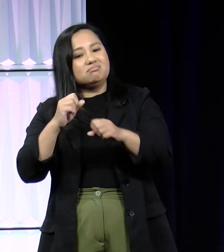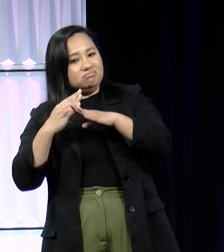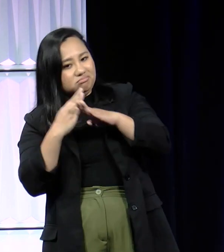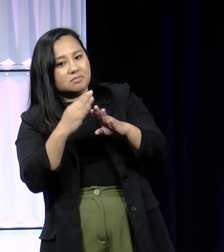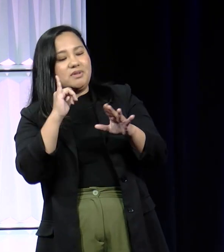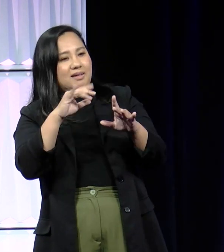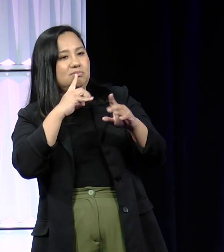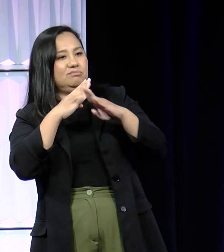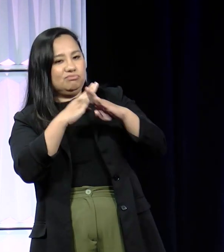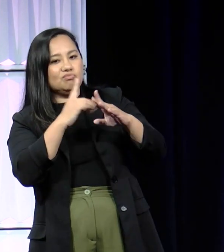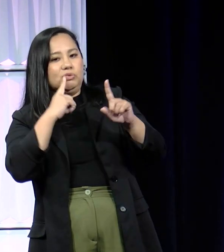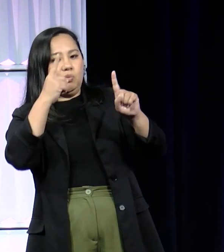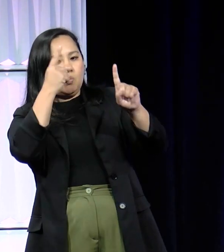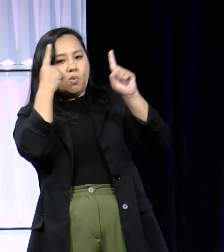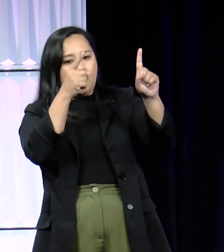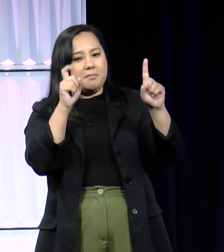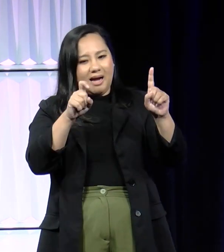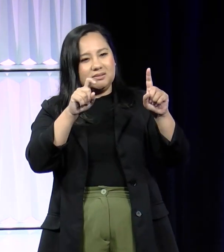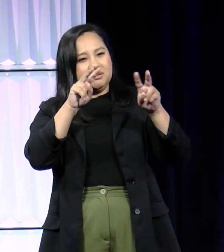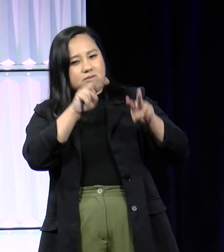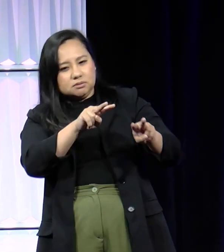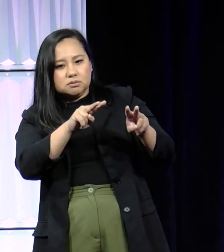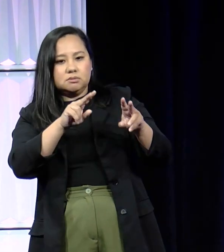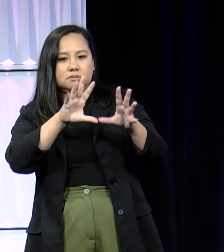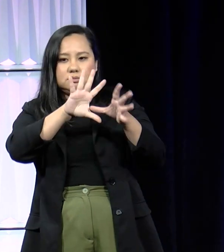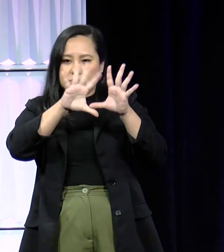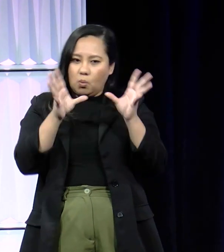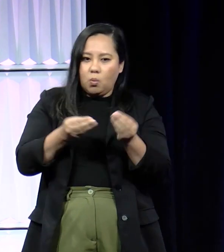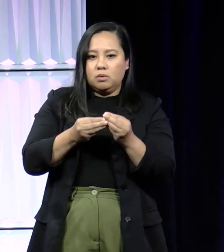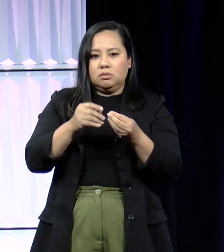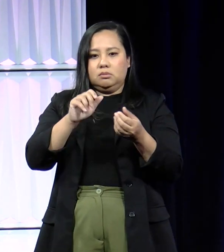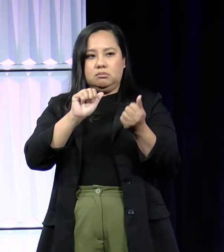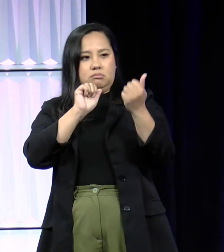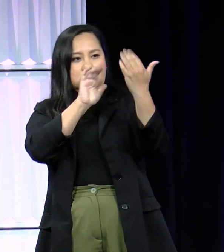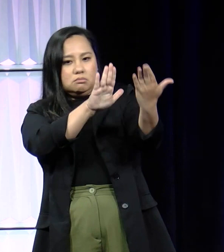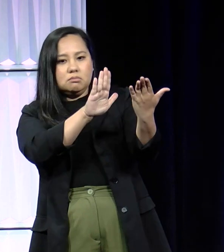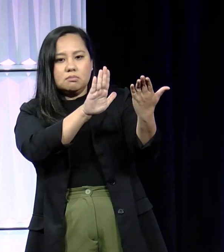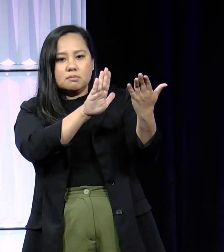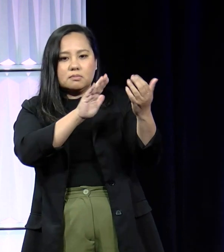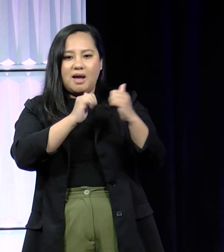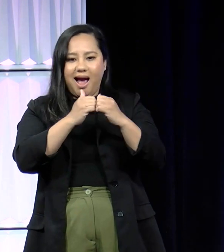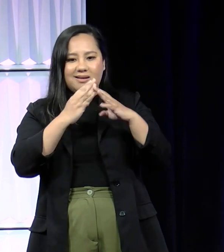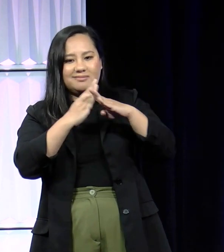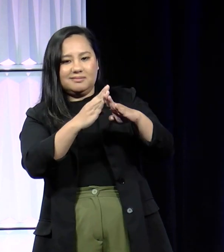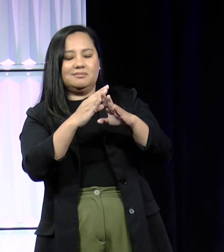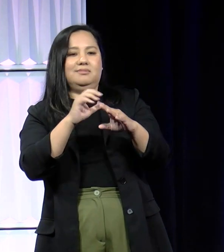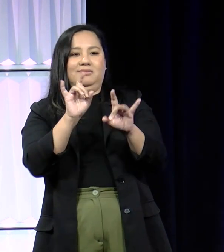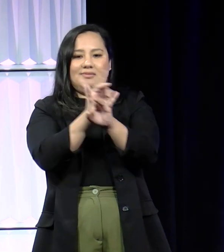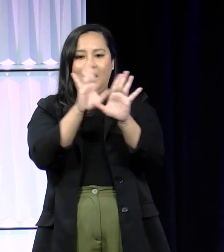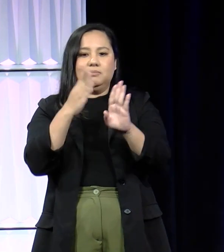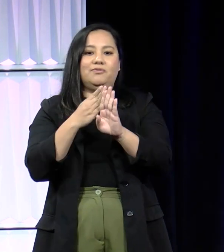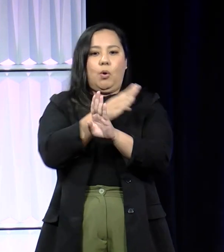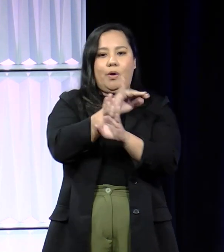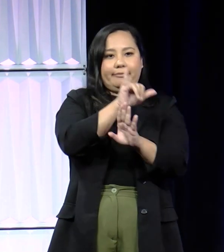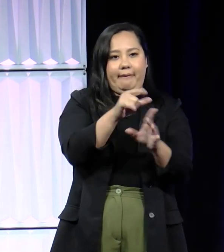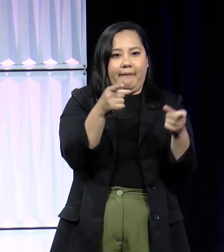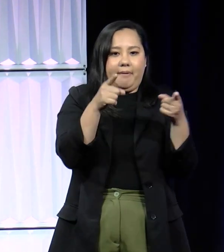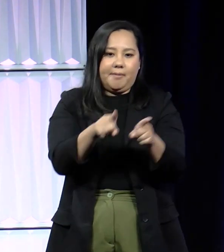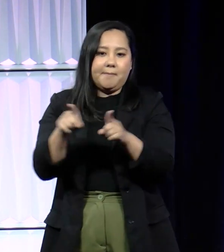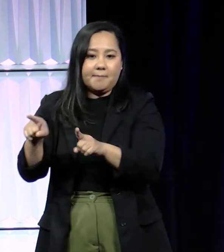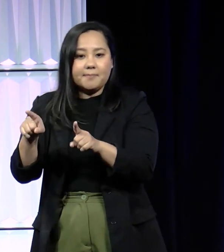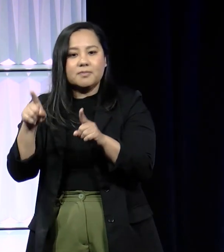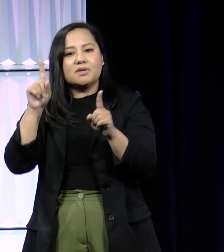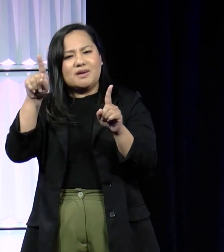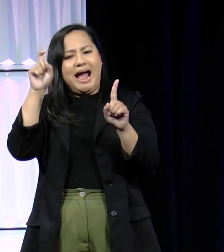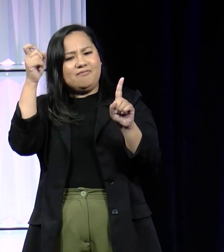at comprehensive, holistic strategies to prevent violence before it has occurred and strategies to